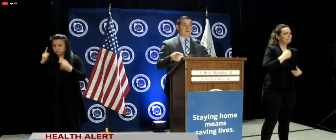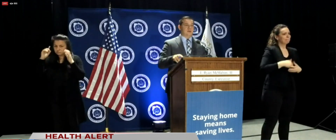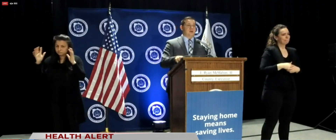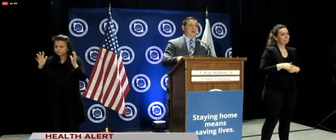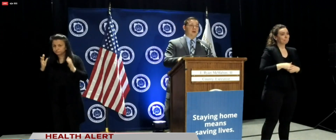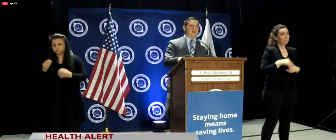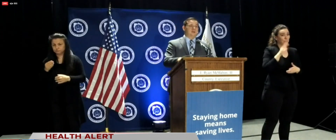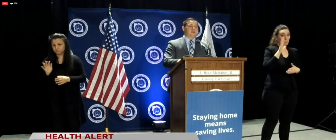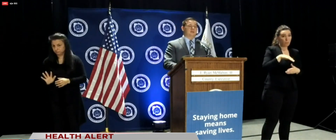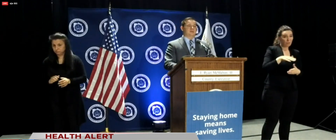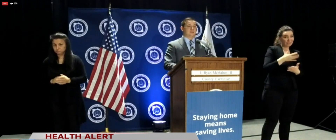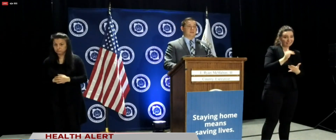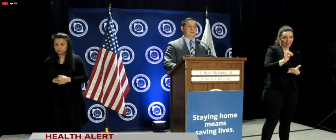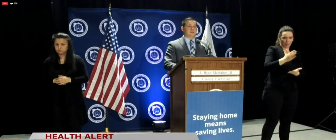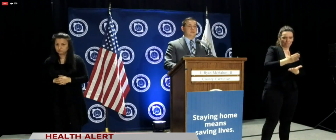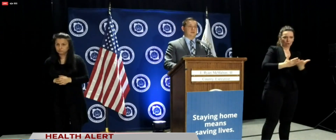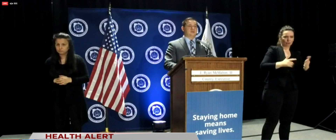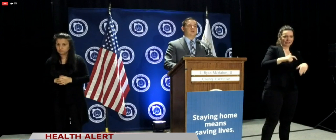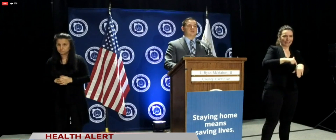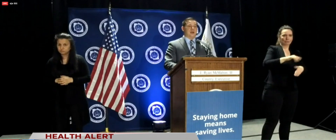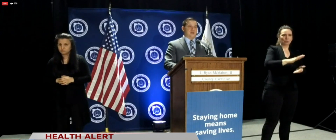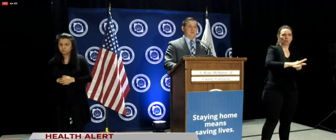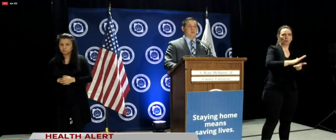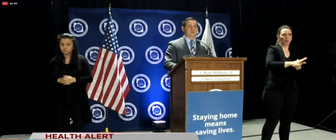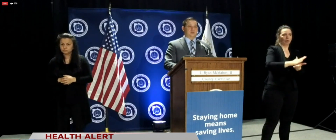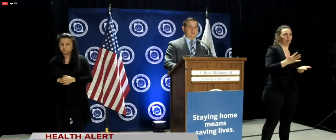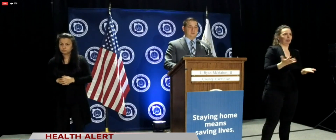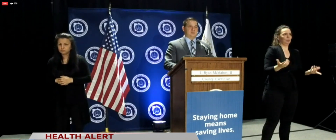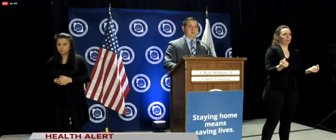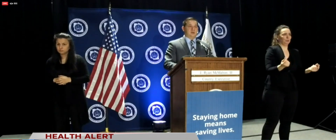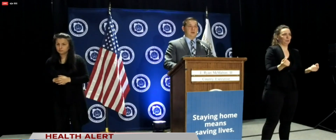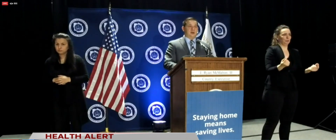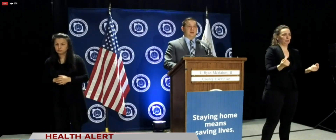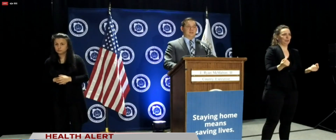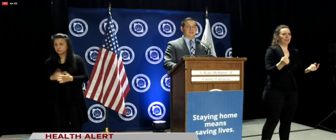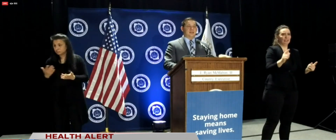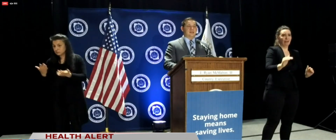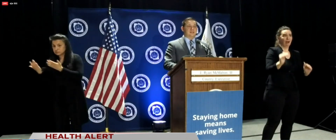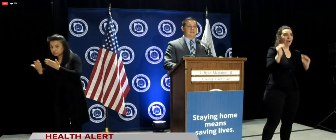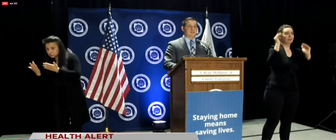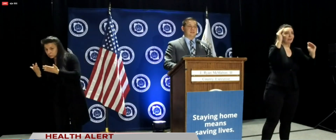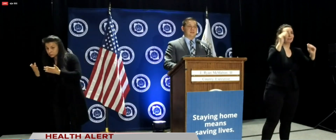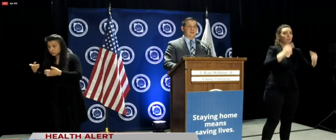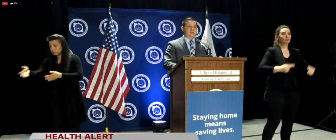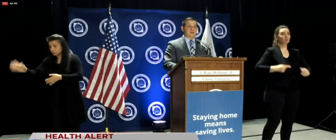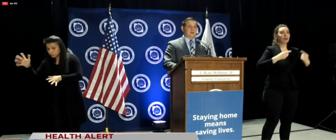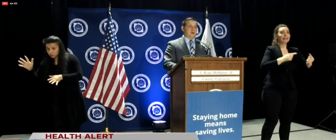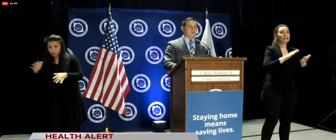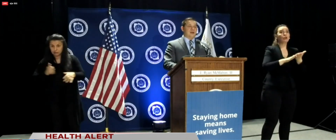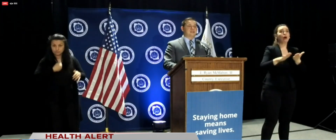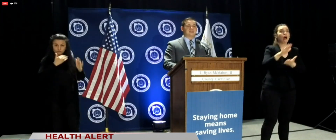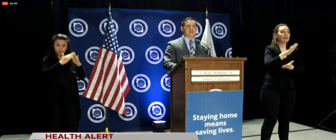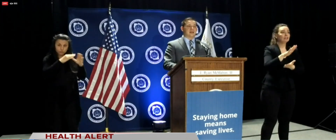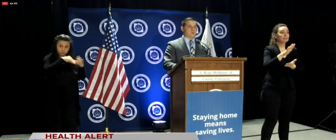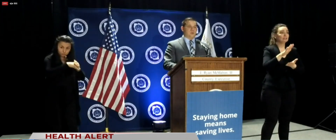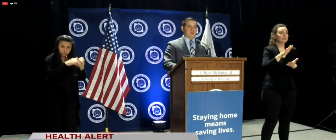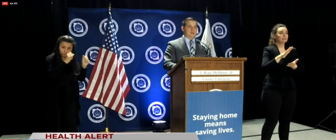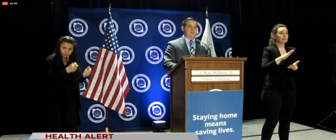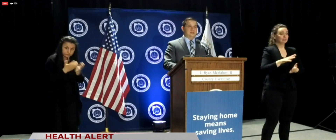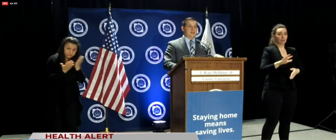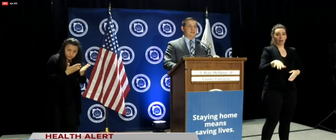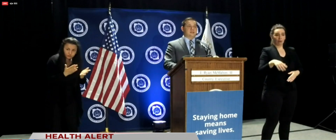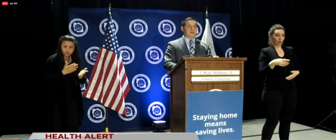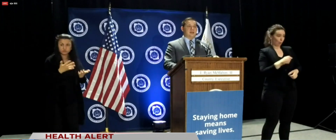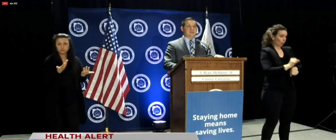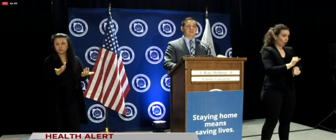time the adults are having with this. The kids are restless anyways.